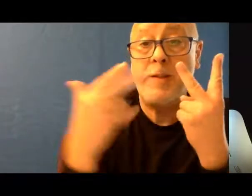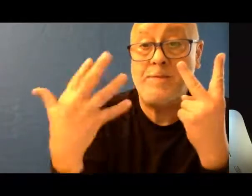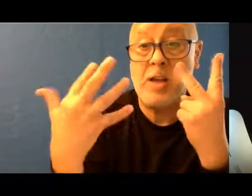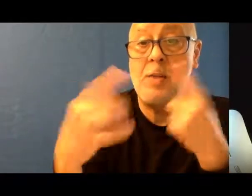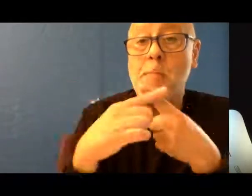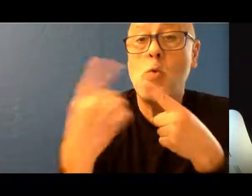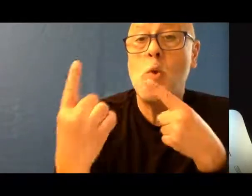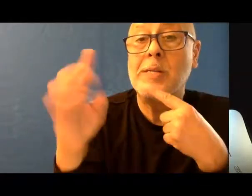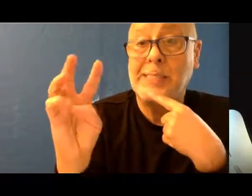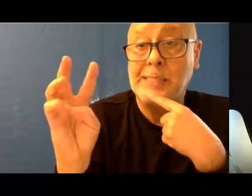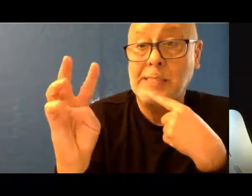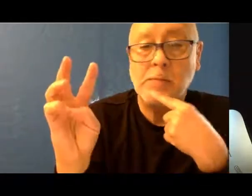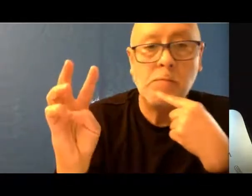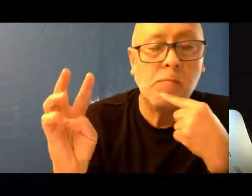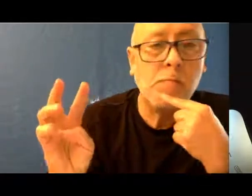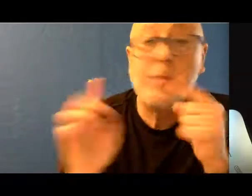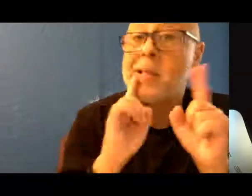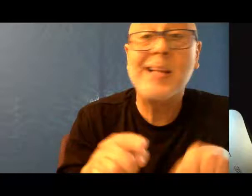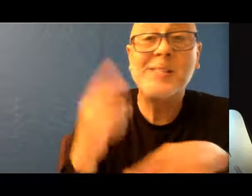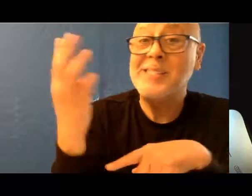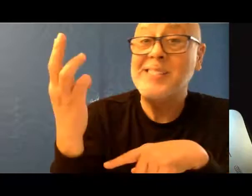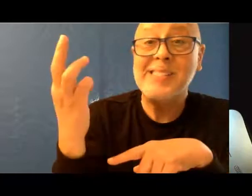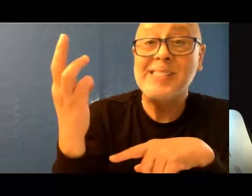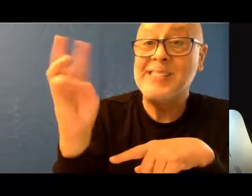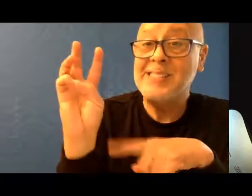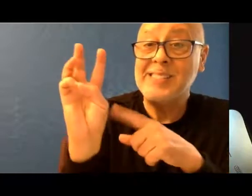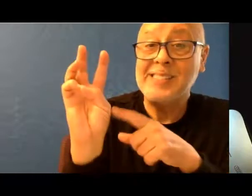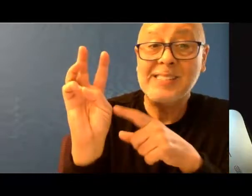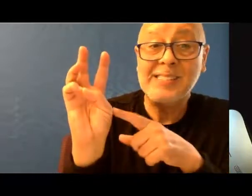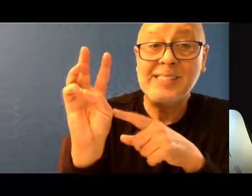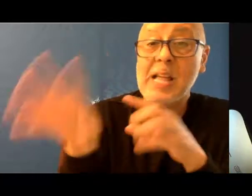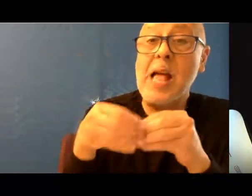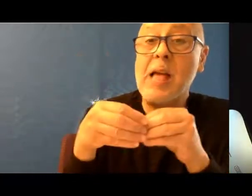1 is 6. So our answer is 6. Add the variable of x.